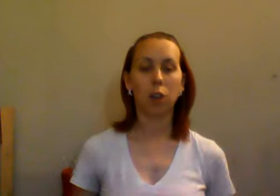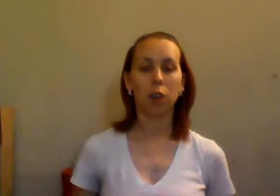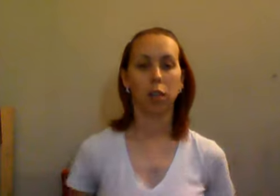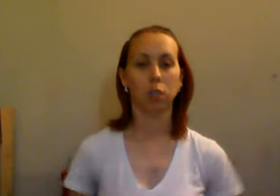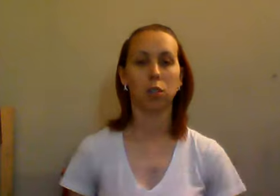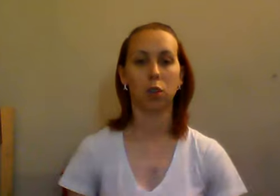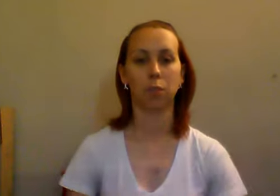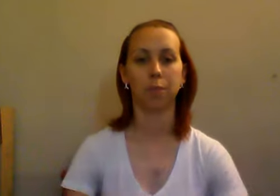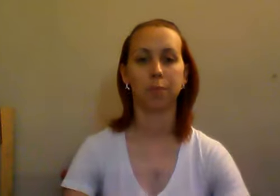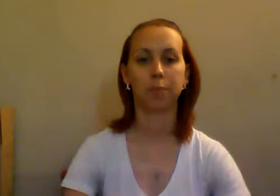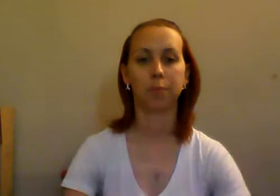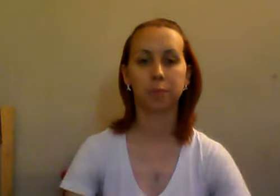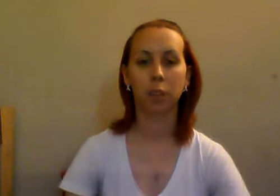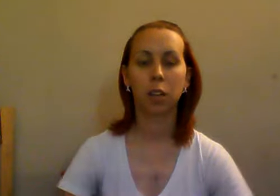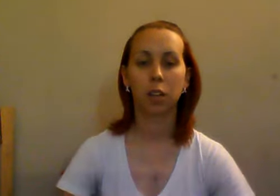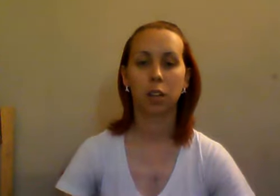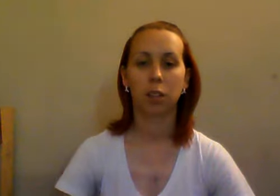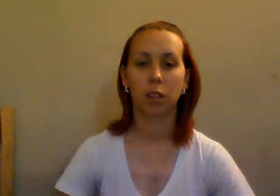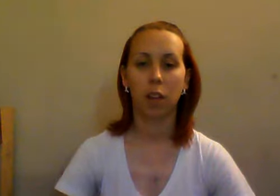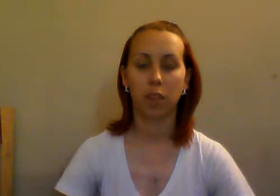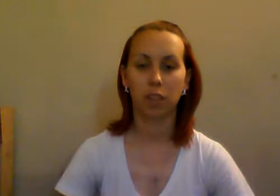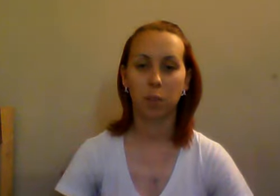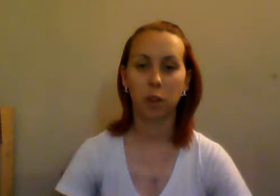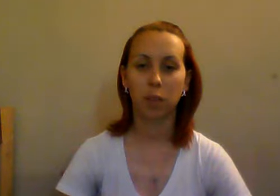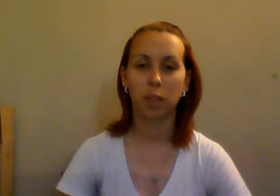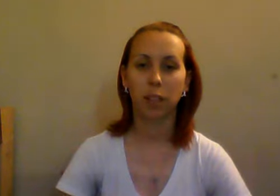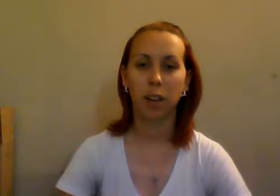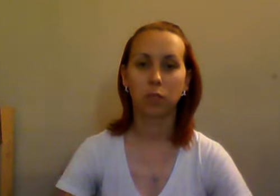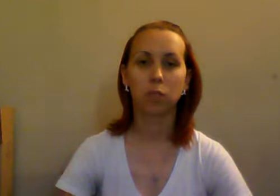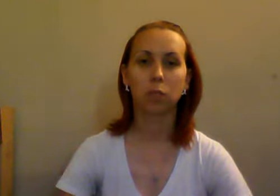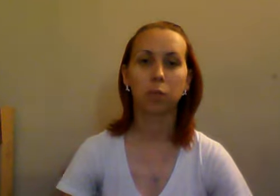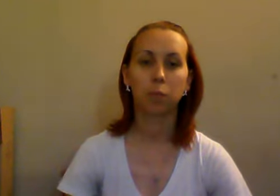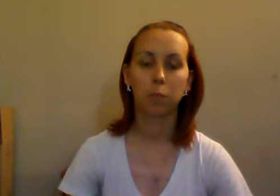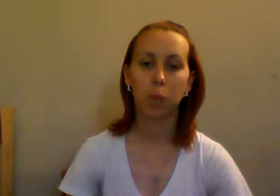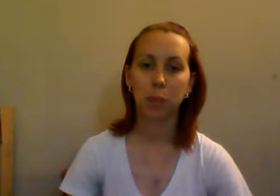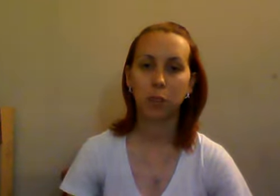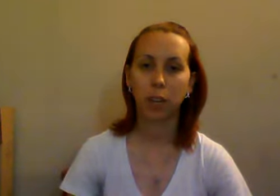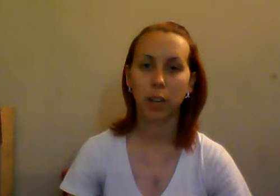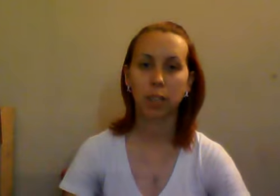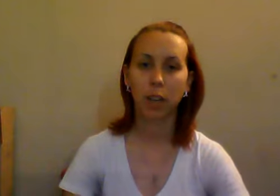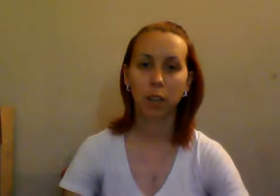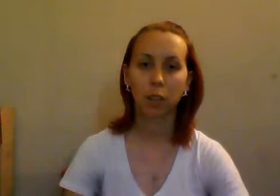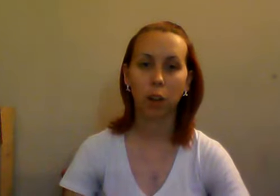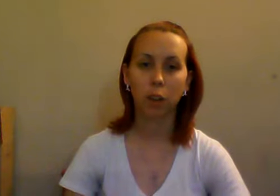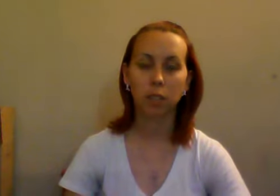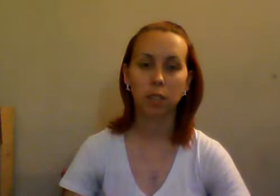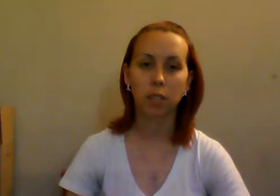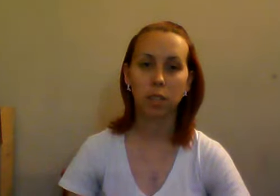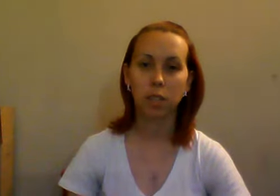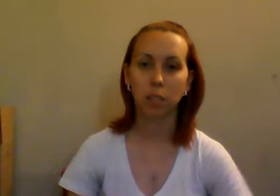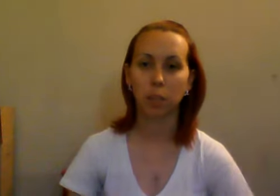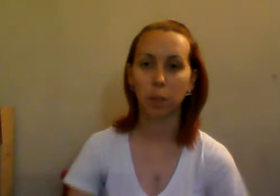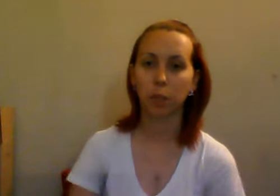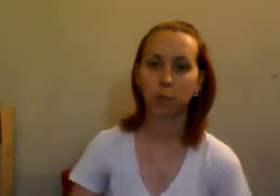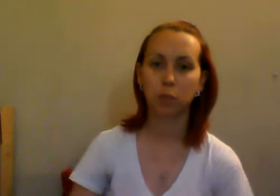Okay, so having them all written down, maybe you tried signing along to see if